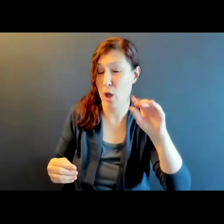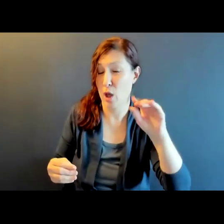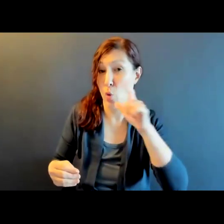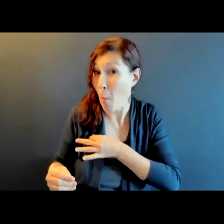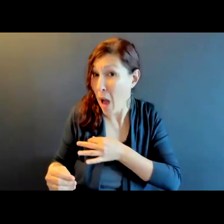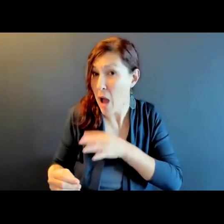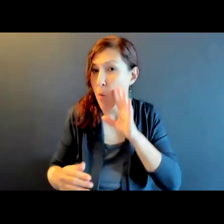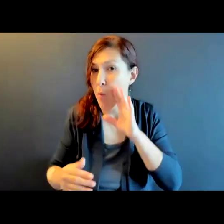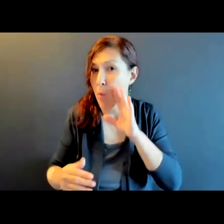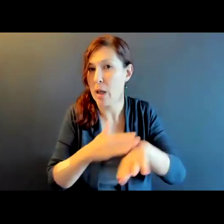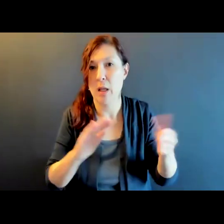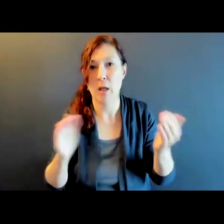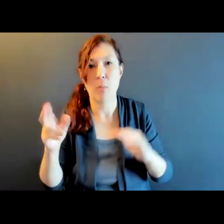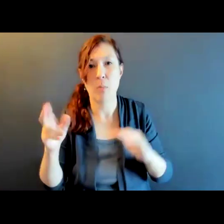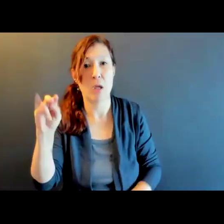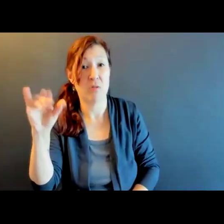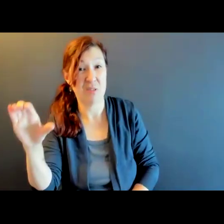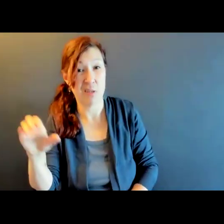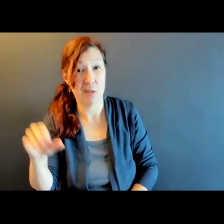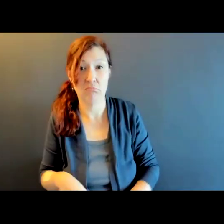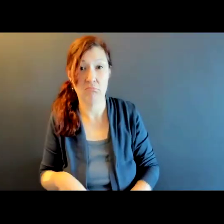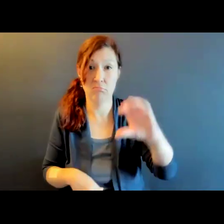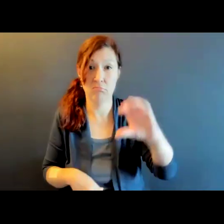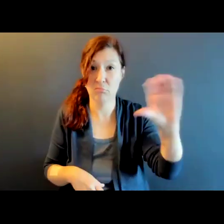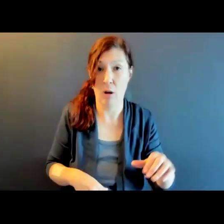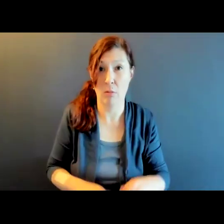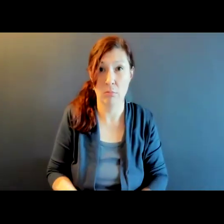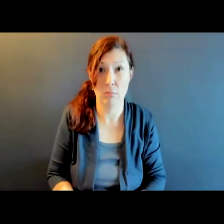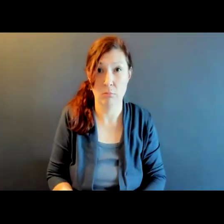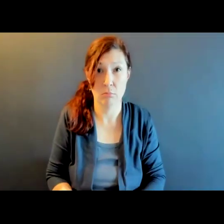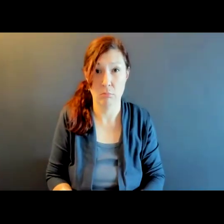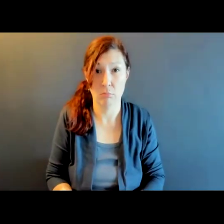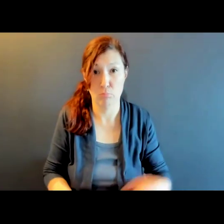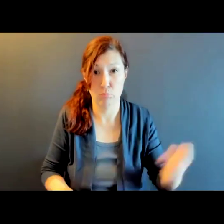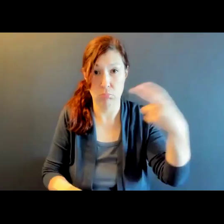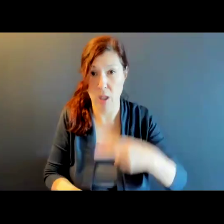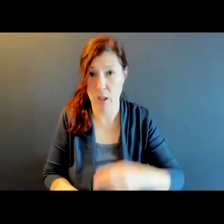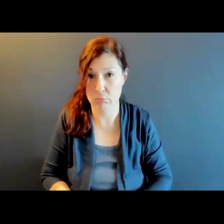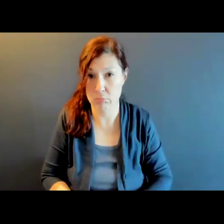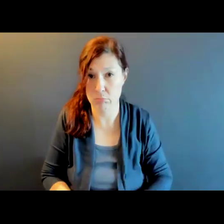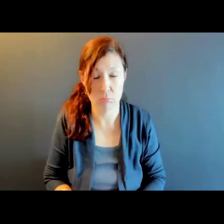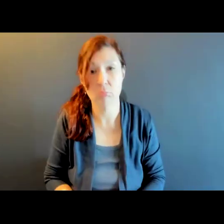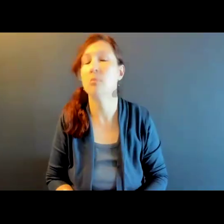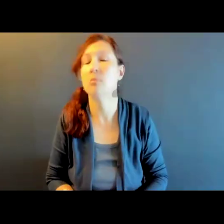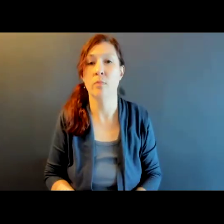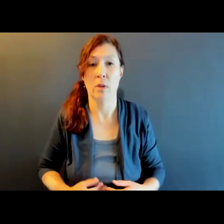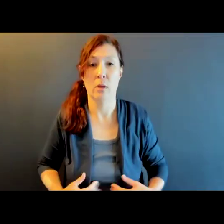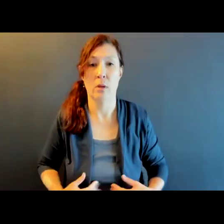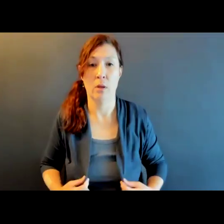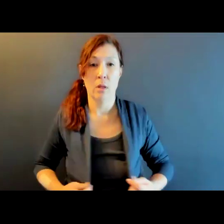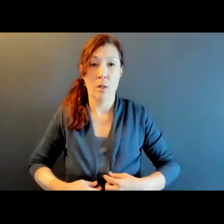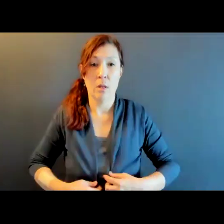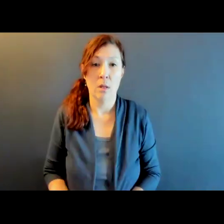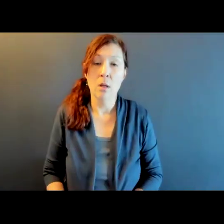compare that to like New York City or even Chicago is well beyond. I think also the thought of